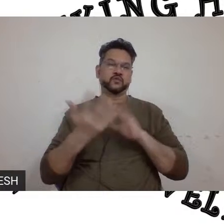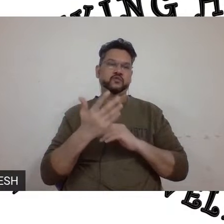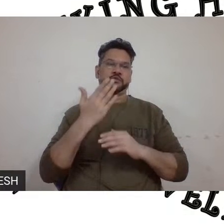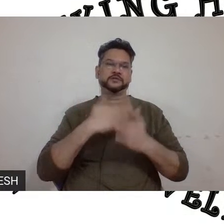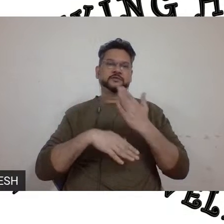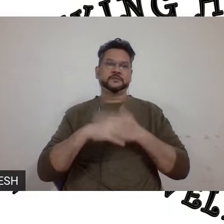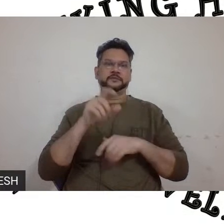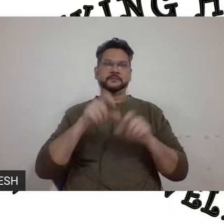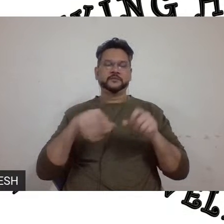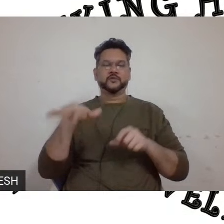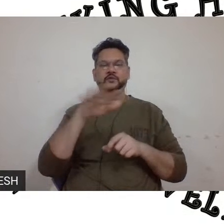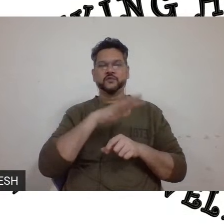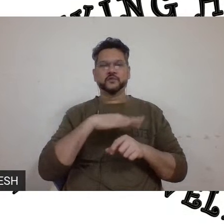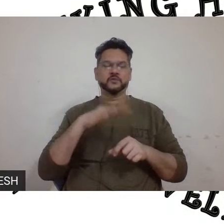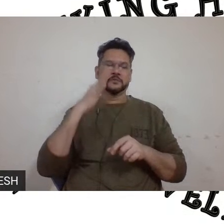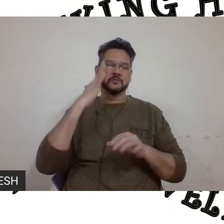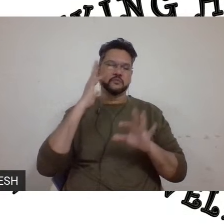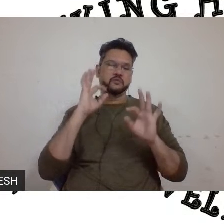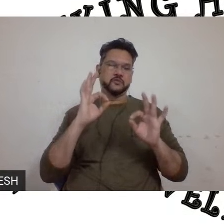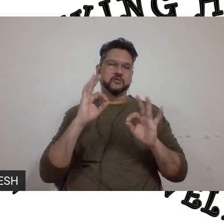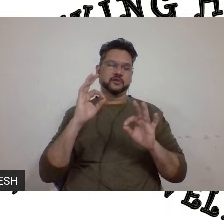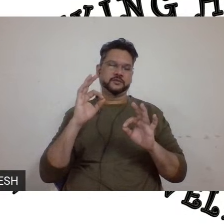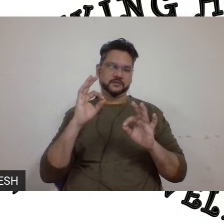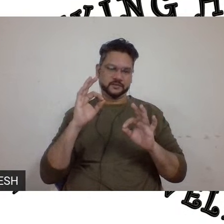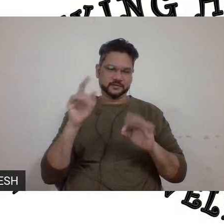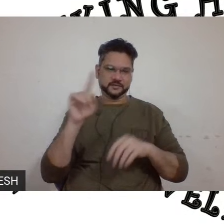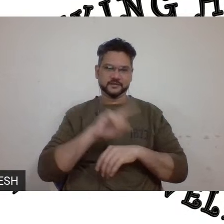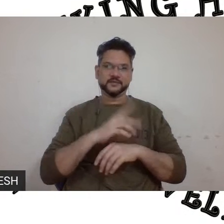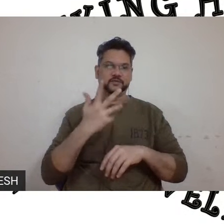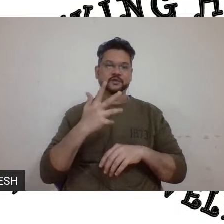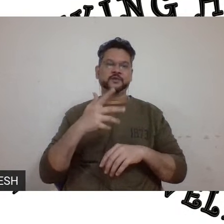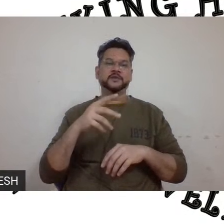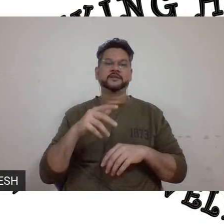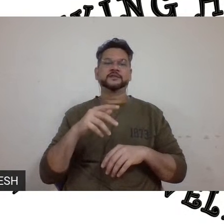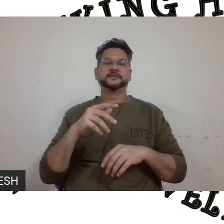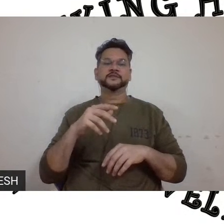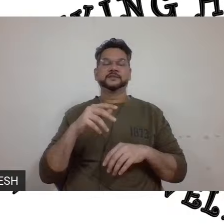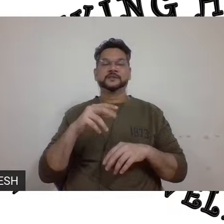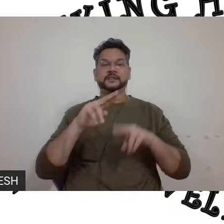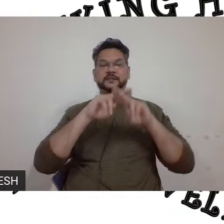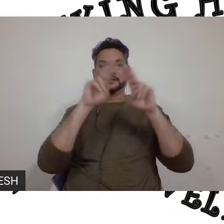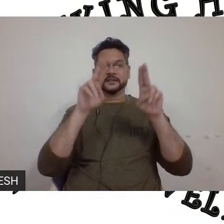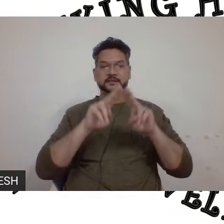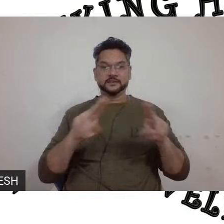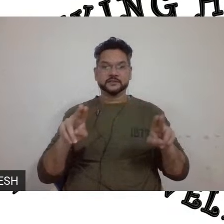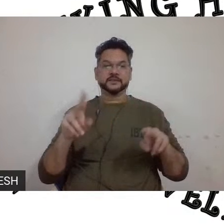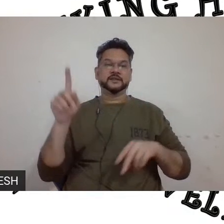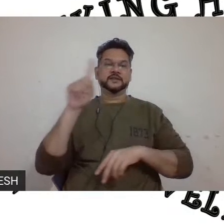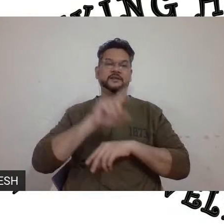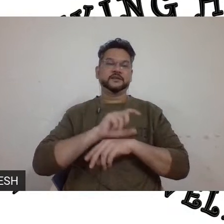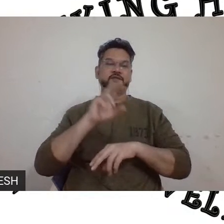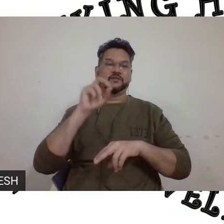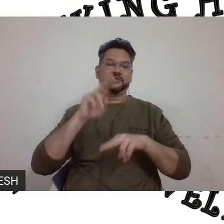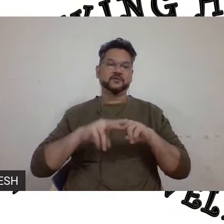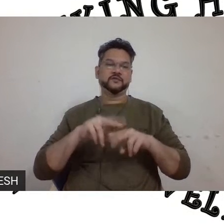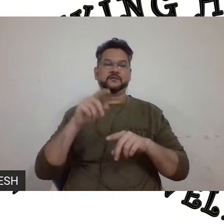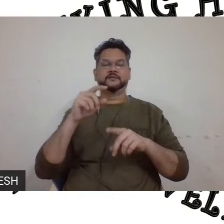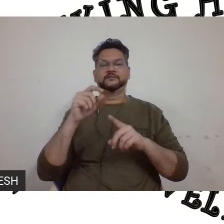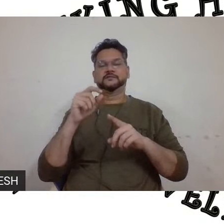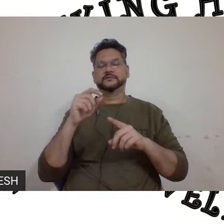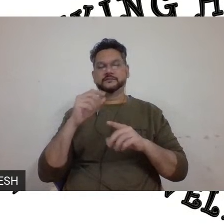has been marked as the International Day of Persons with Disabilities by the United Nations since 1992.